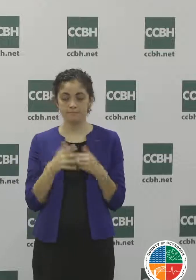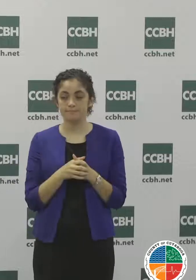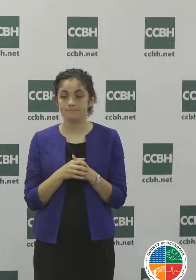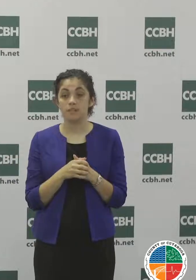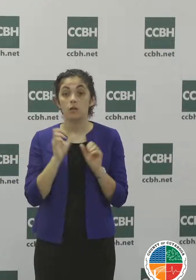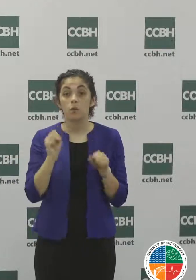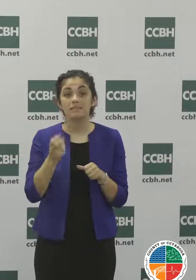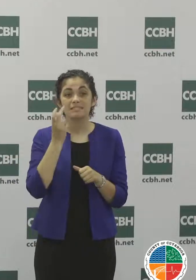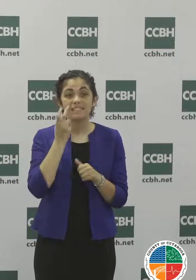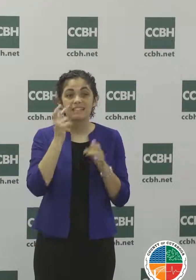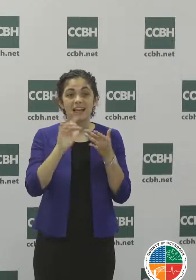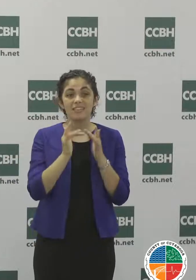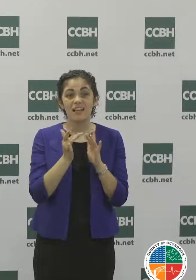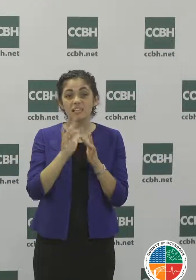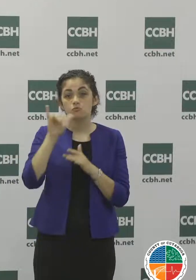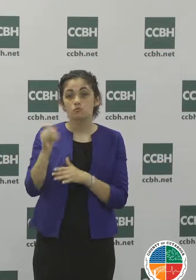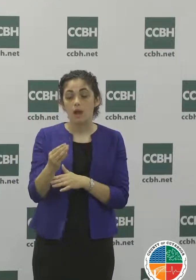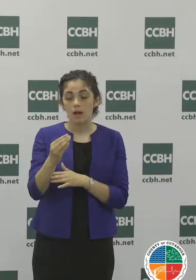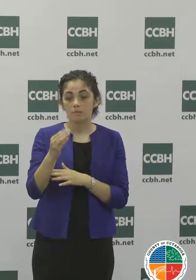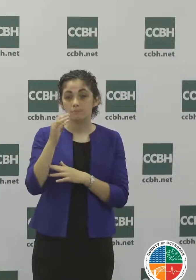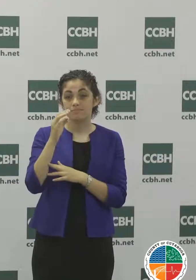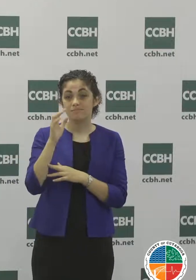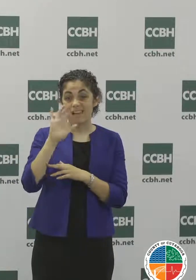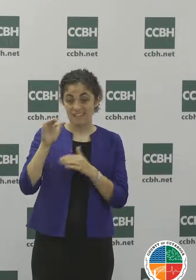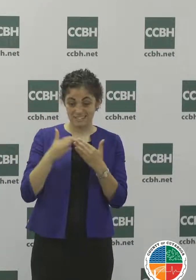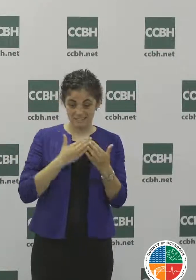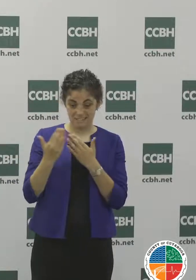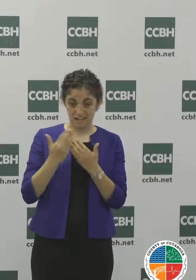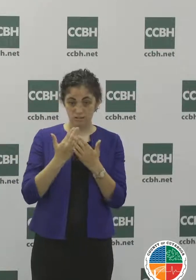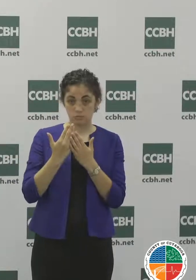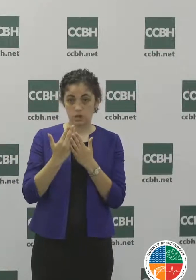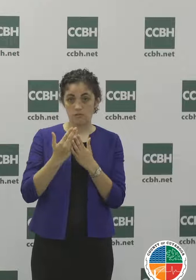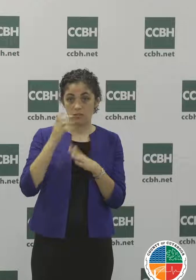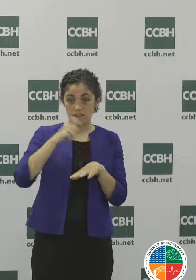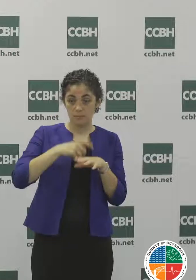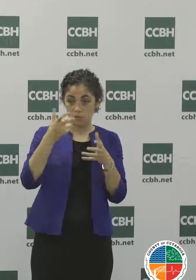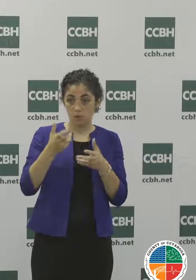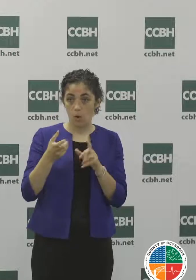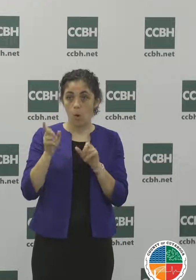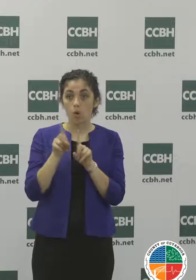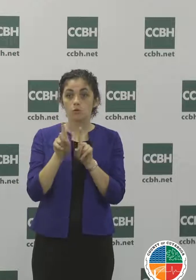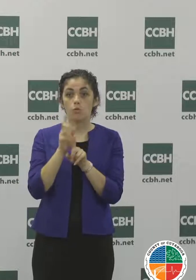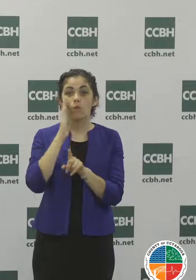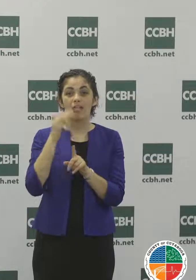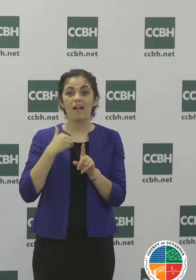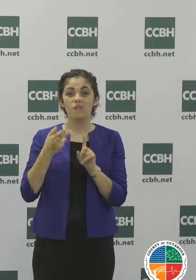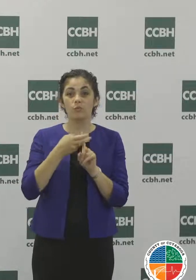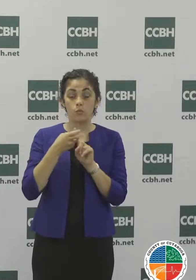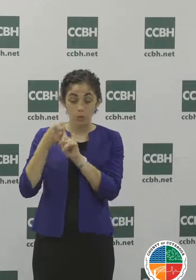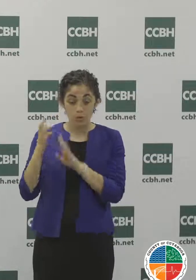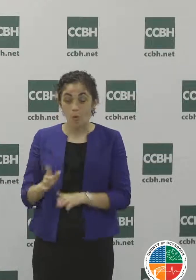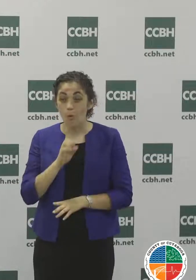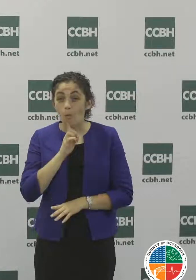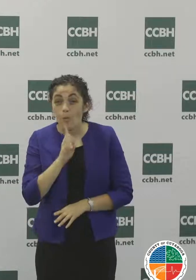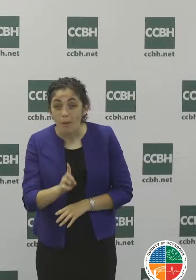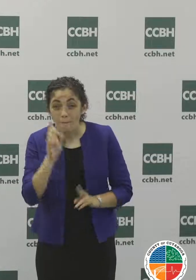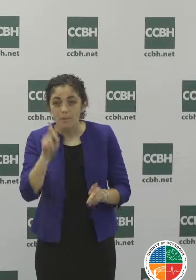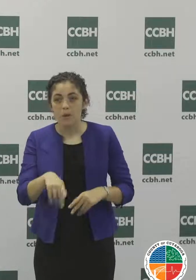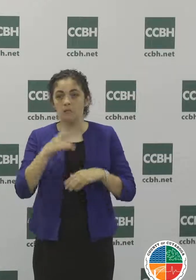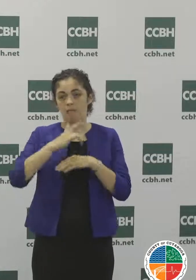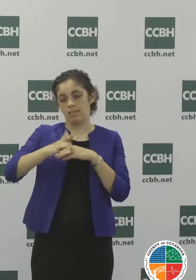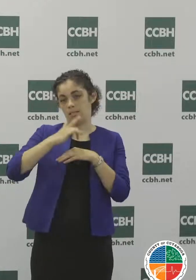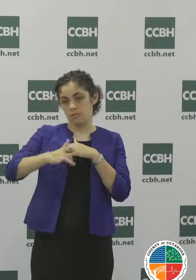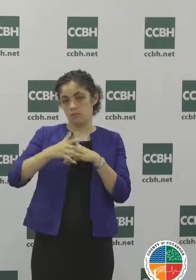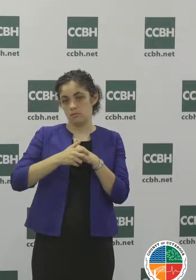can visit the virtual job fair anytime that fits your schedule, and there will also be recruiters, real people,